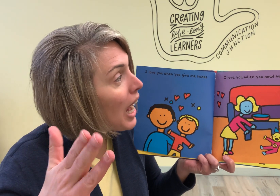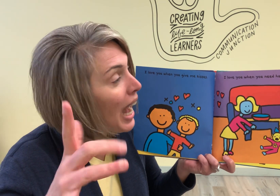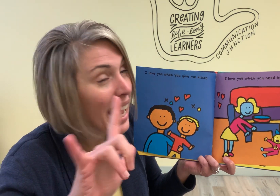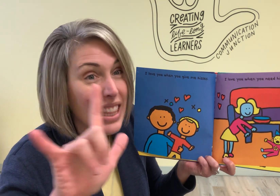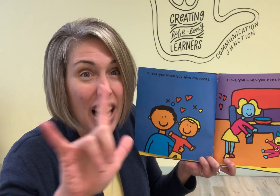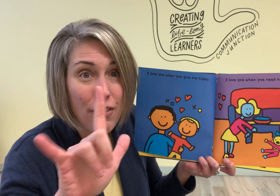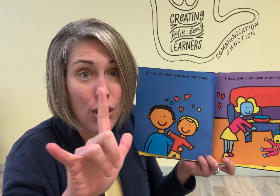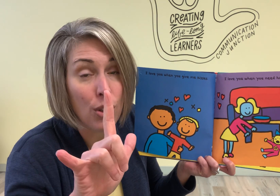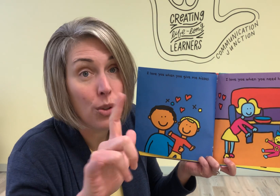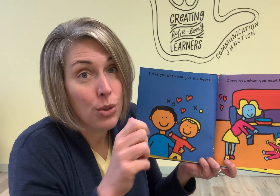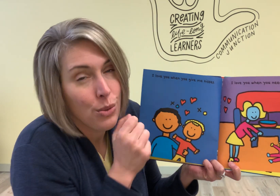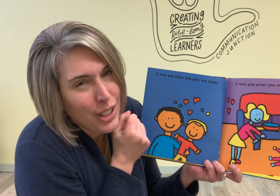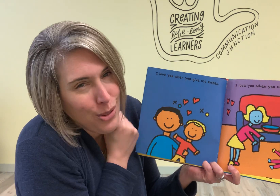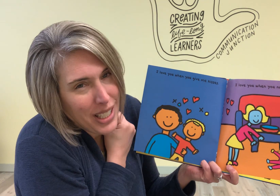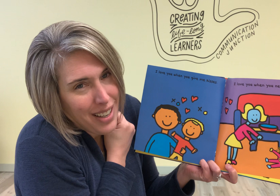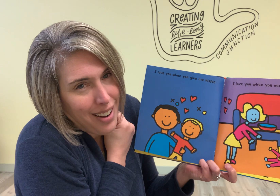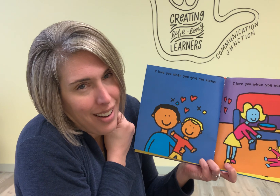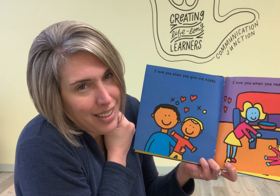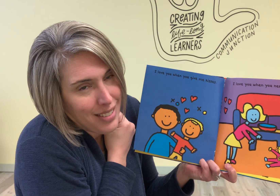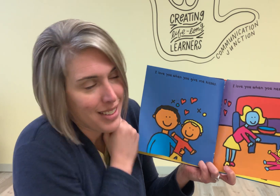I love you when you need hugs.